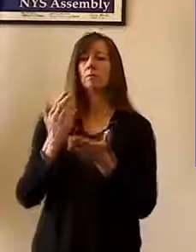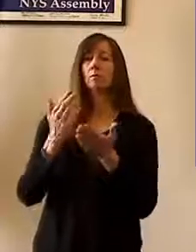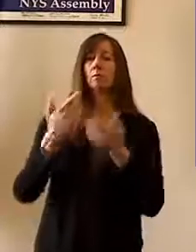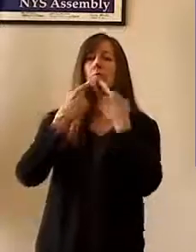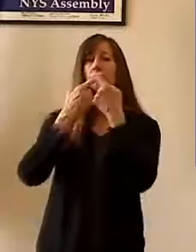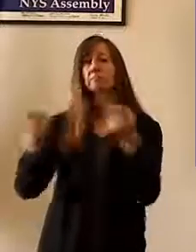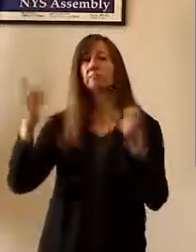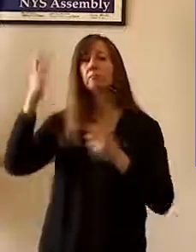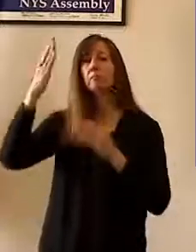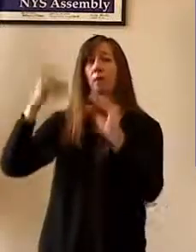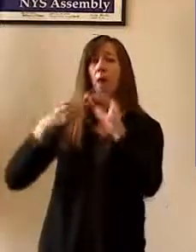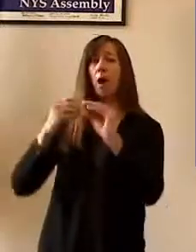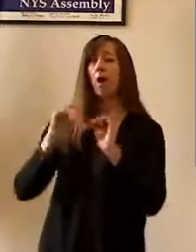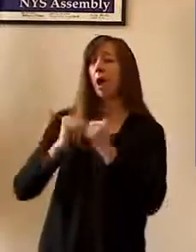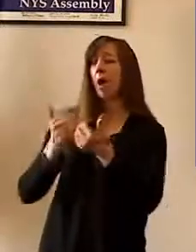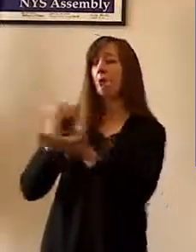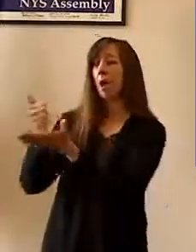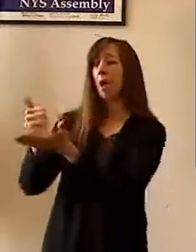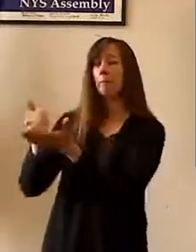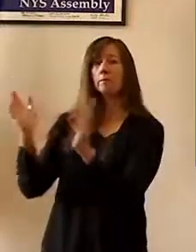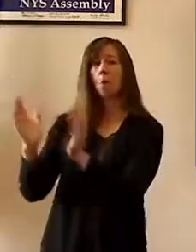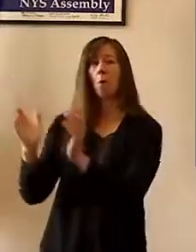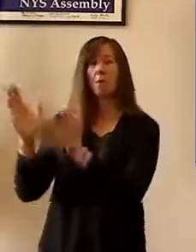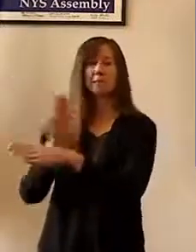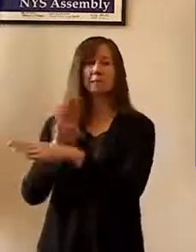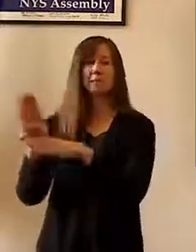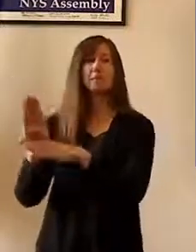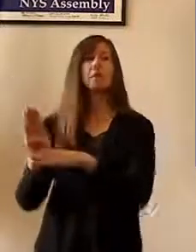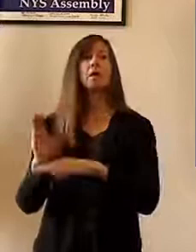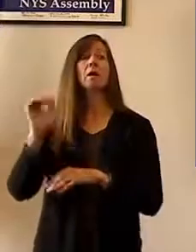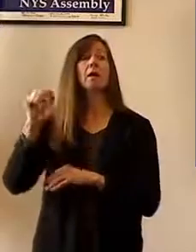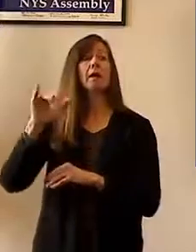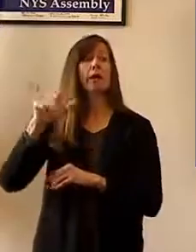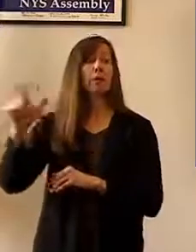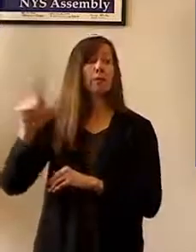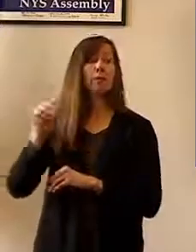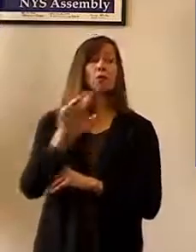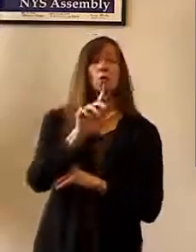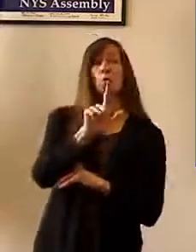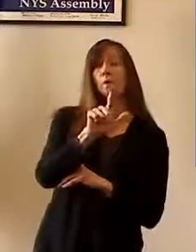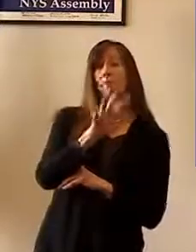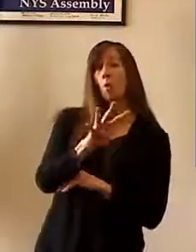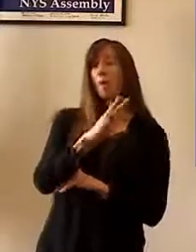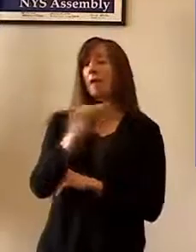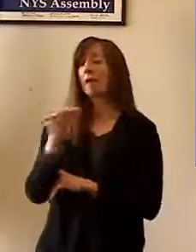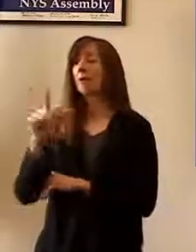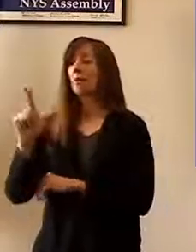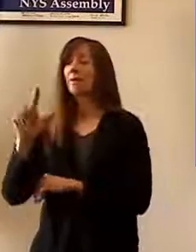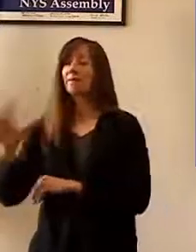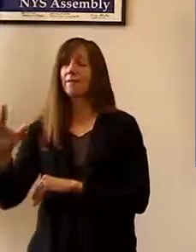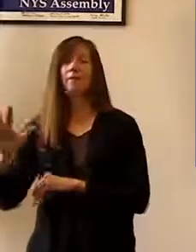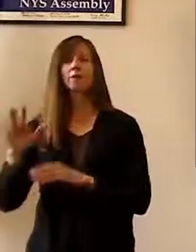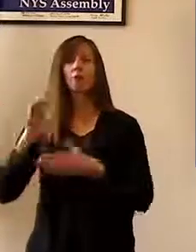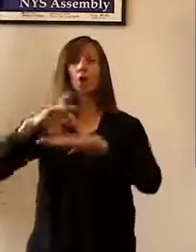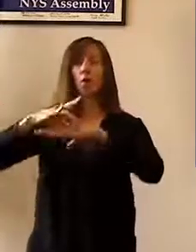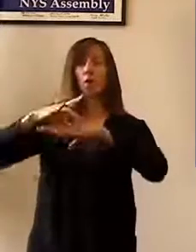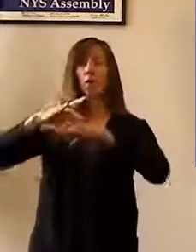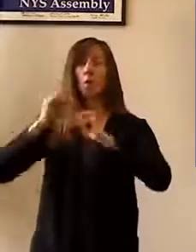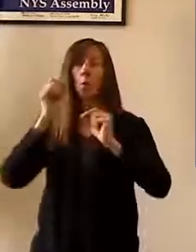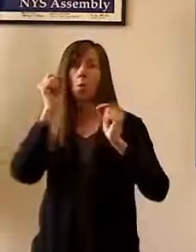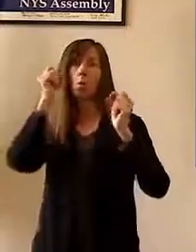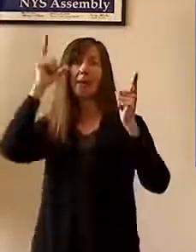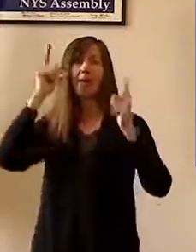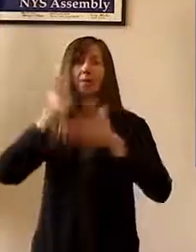forward. Also, April 24th and 25th, Earth Awakening Weekend in celebration of Earth Day. The Dutchess